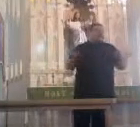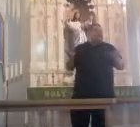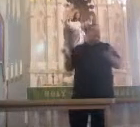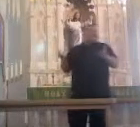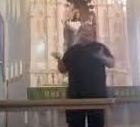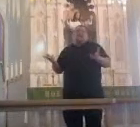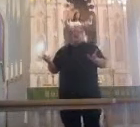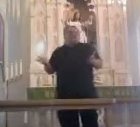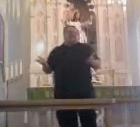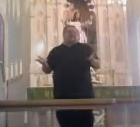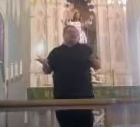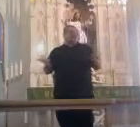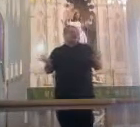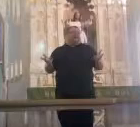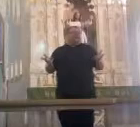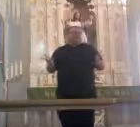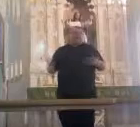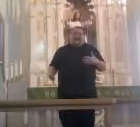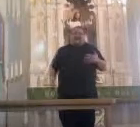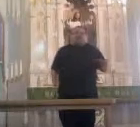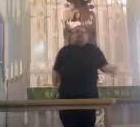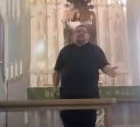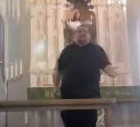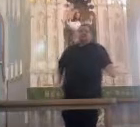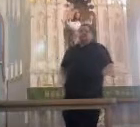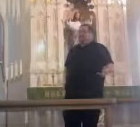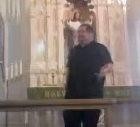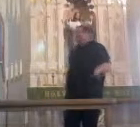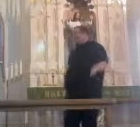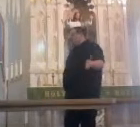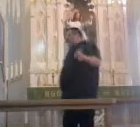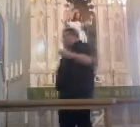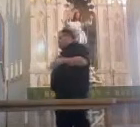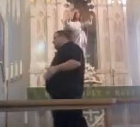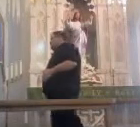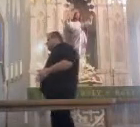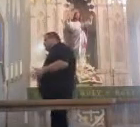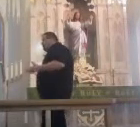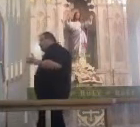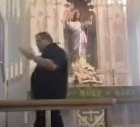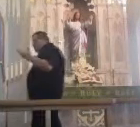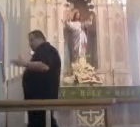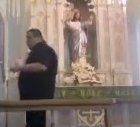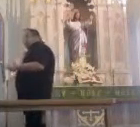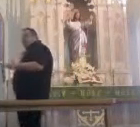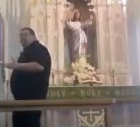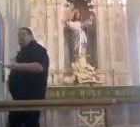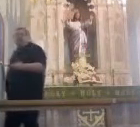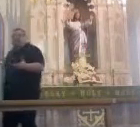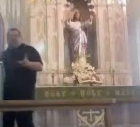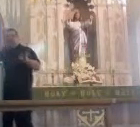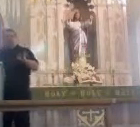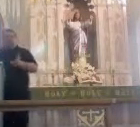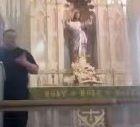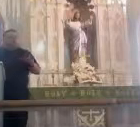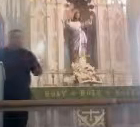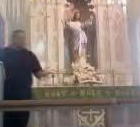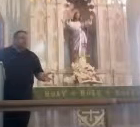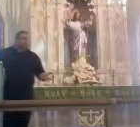really didn't do anything. I just kind of got through it. Others may say, well, you know, I really struggled, and I really wrestled with